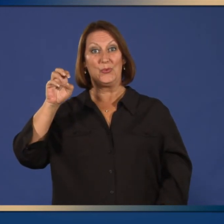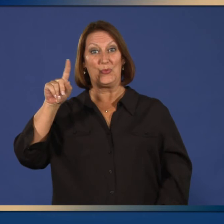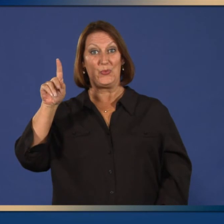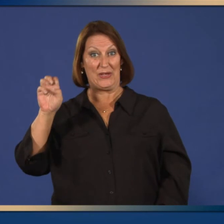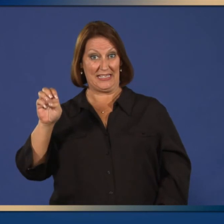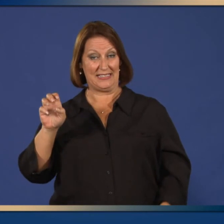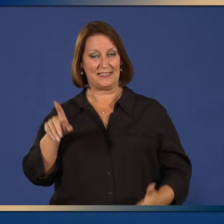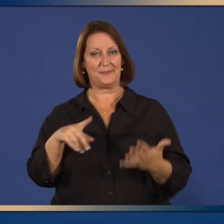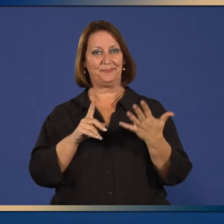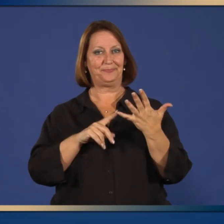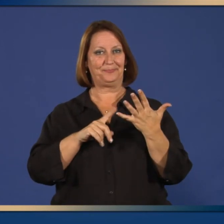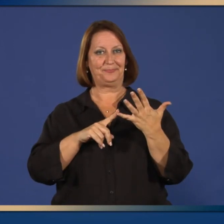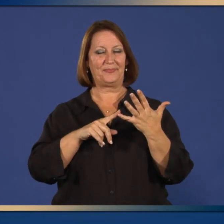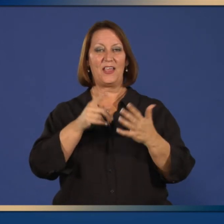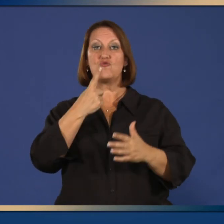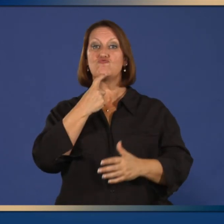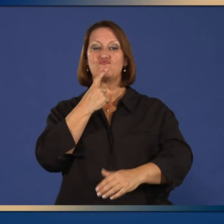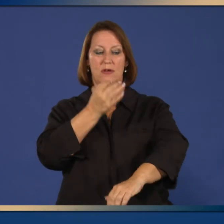hives,